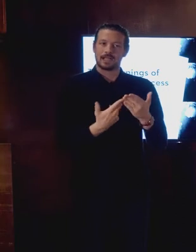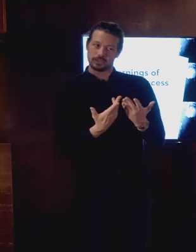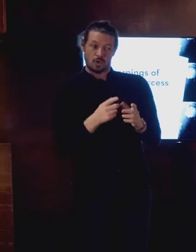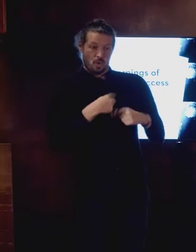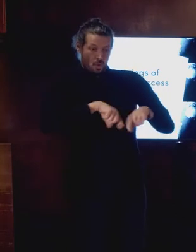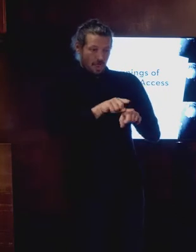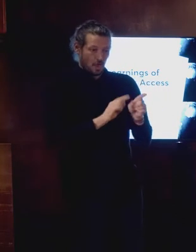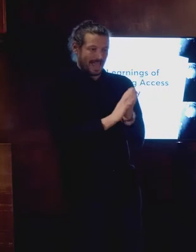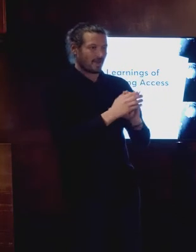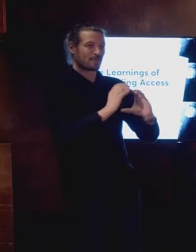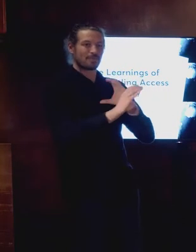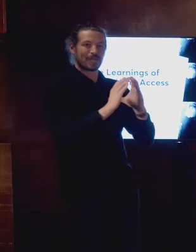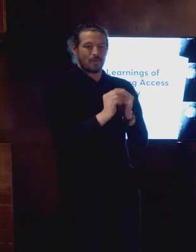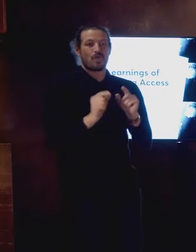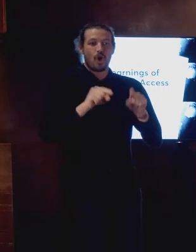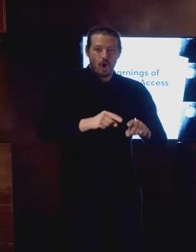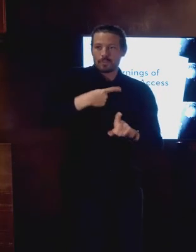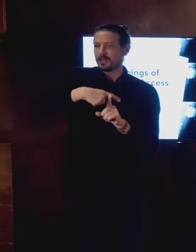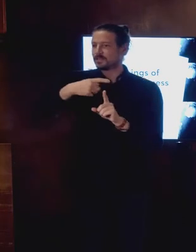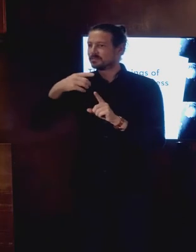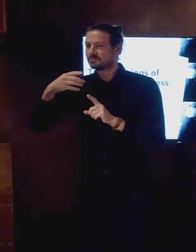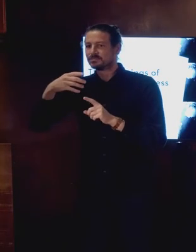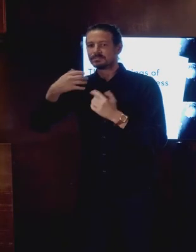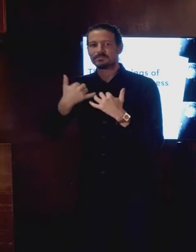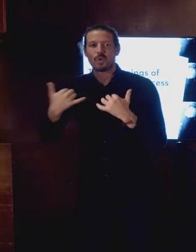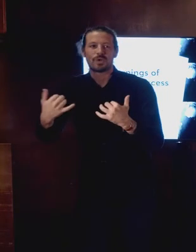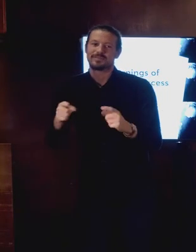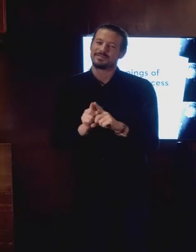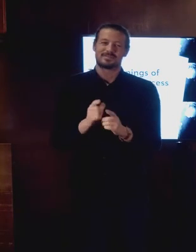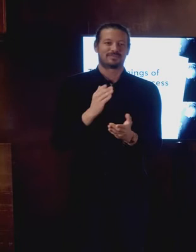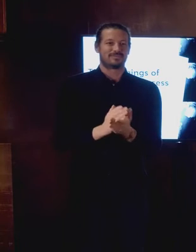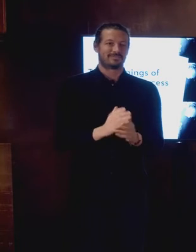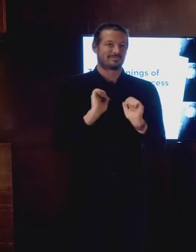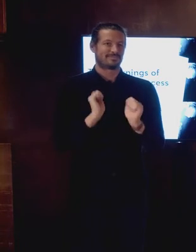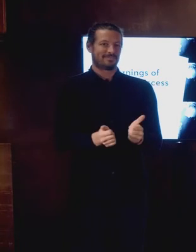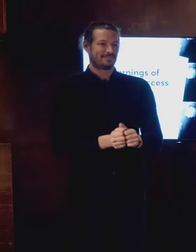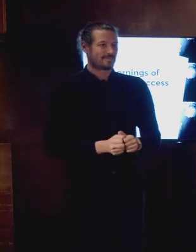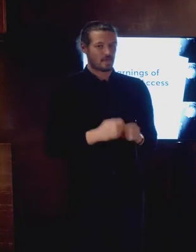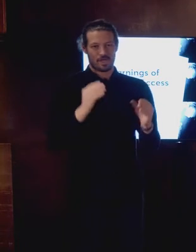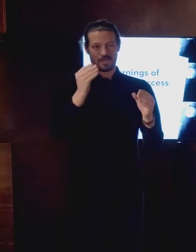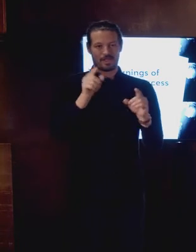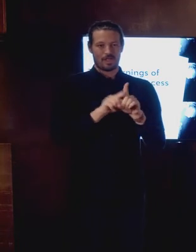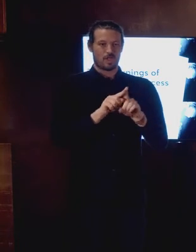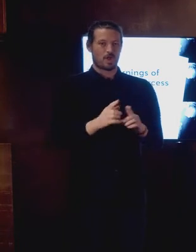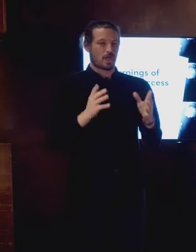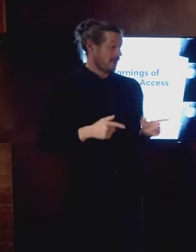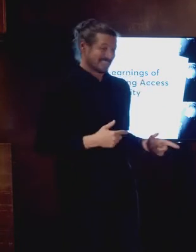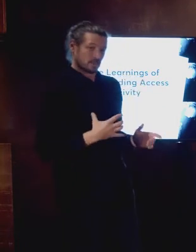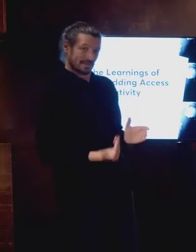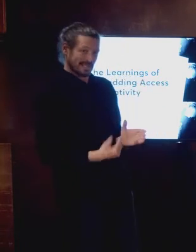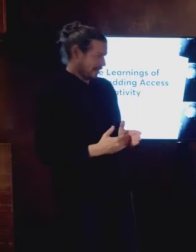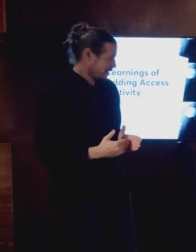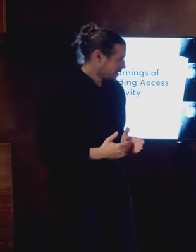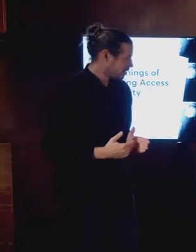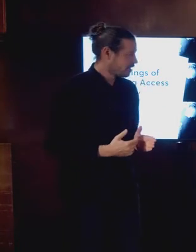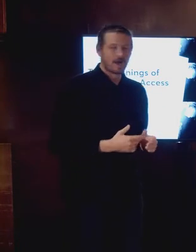Anna and our Fringe artists and audiences, and it's really fun. It's good and educative. Yeah. Actually, I just wanted to add because I realised